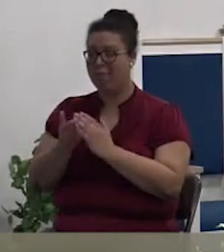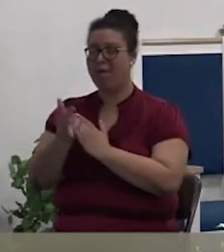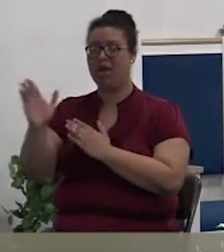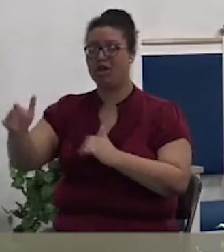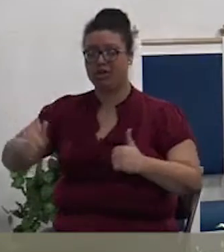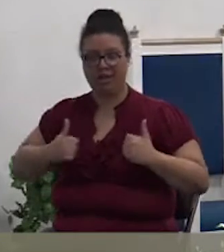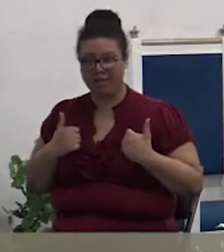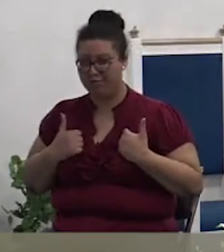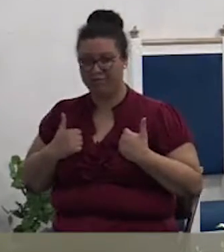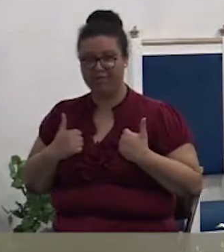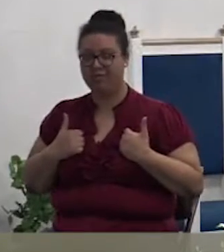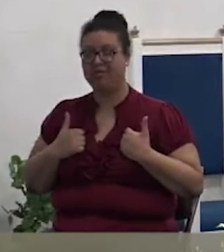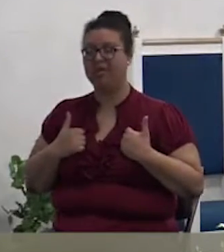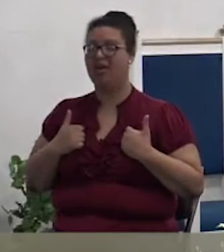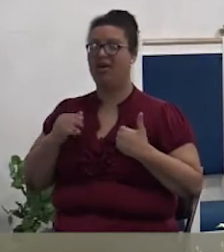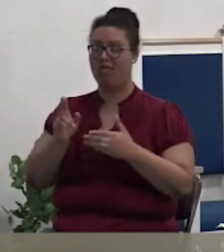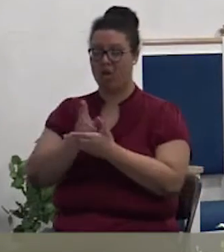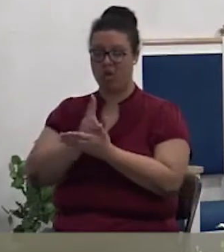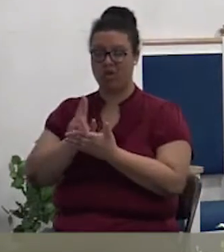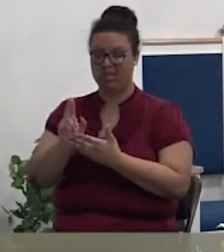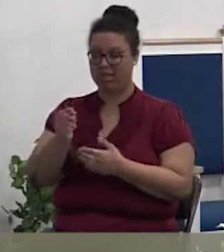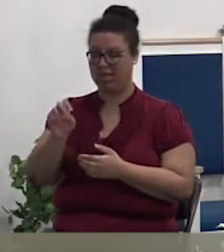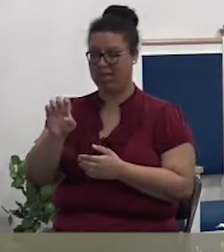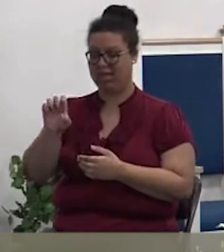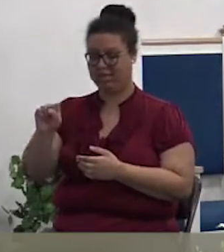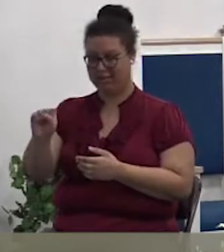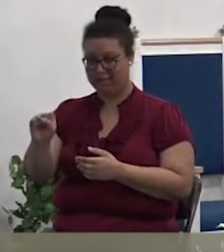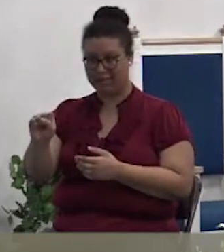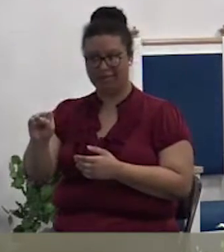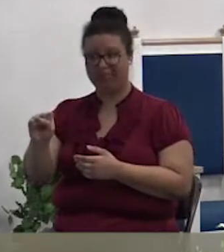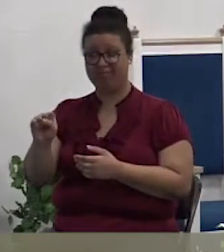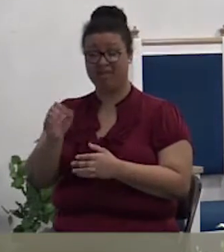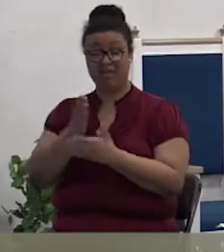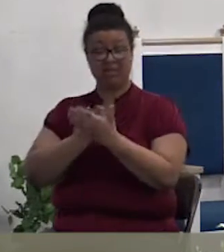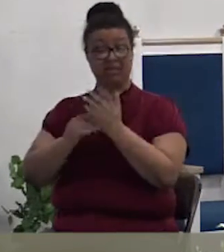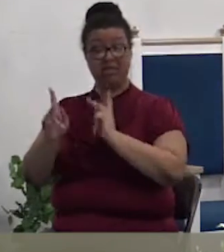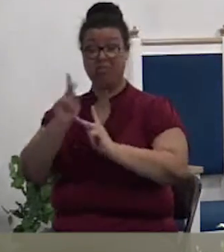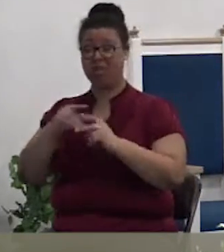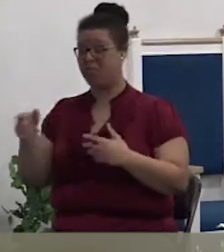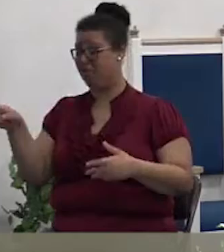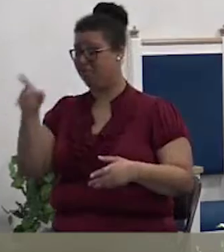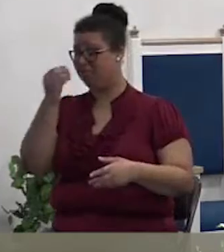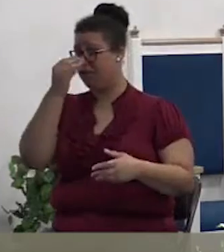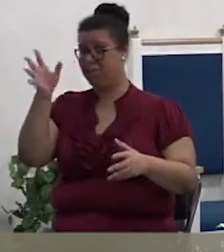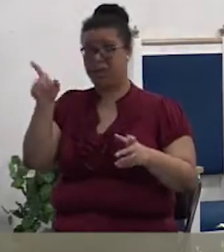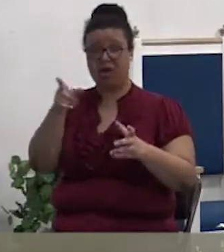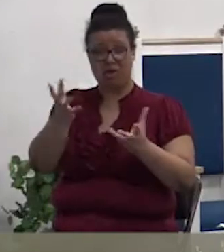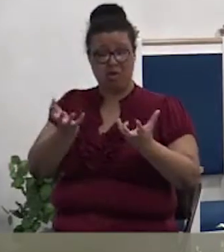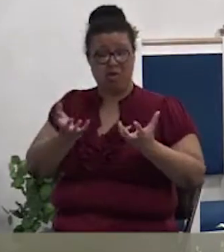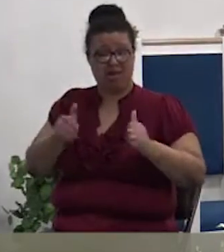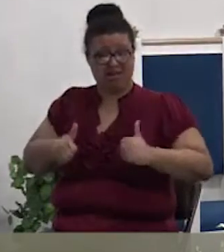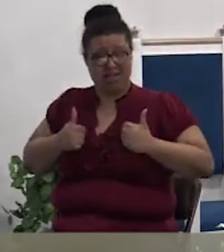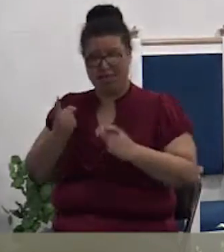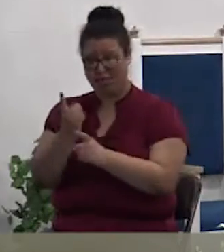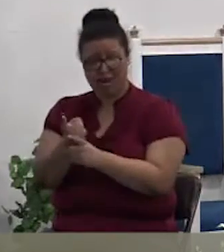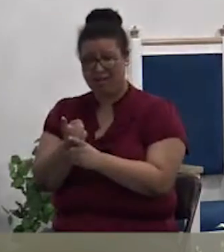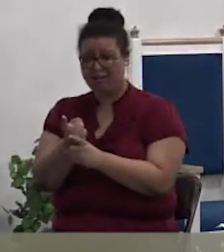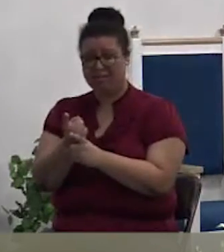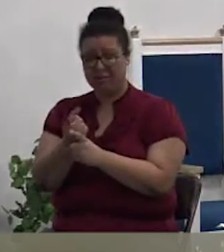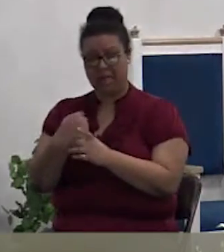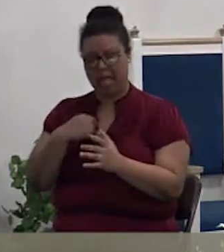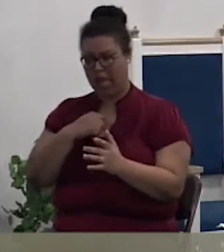life of holiness. Some people don't care that you want to live right. I'm saying that because I don't want us to think